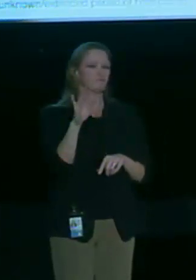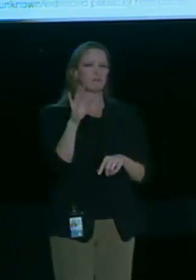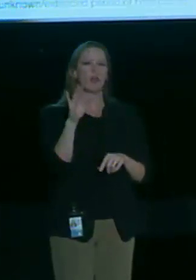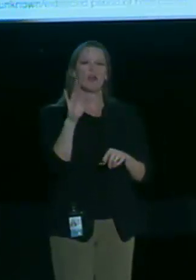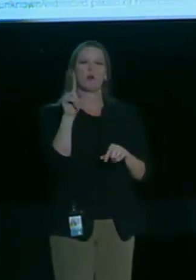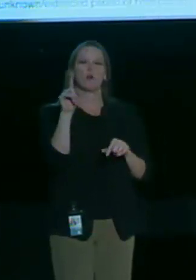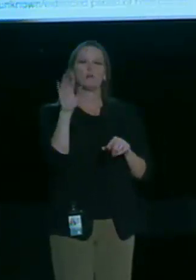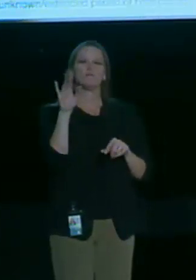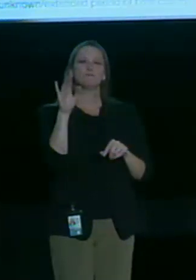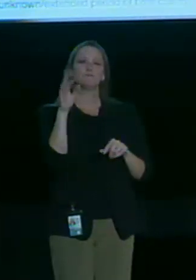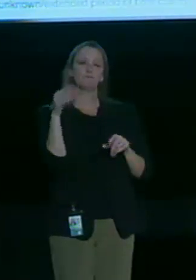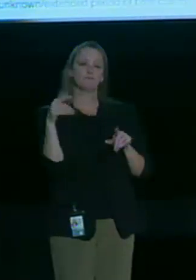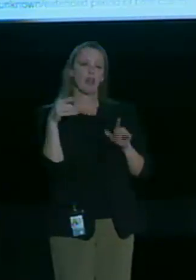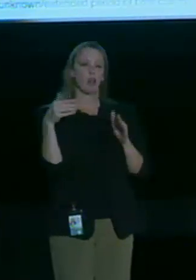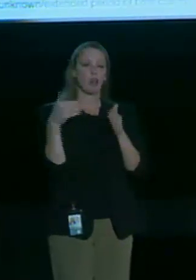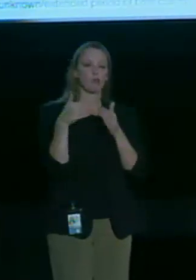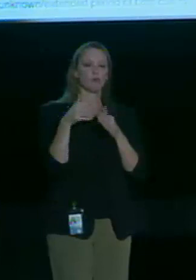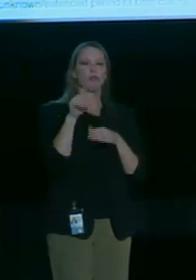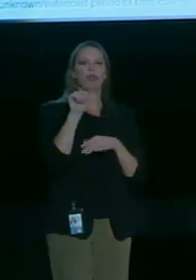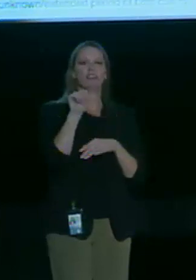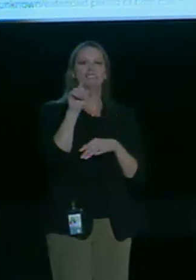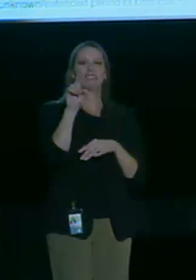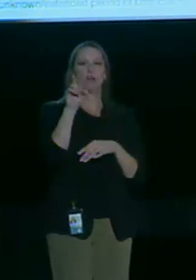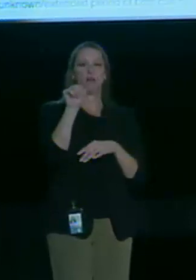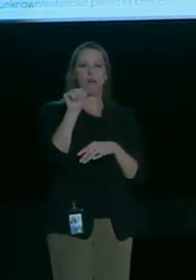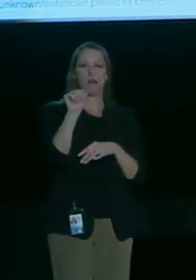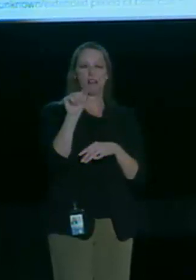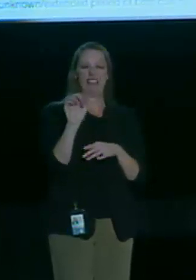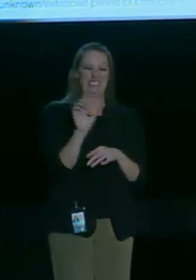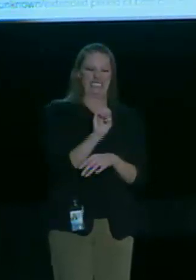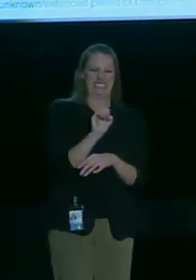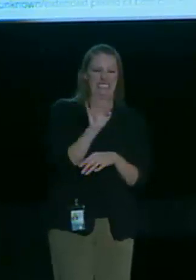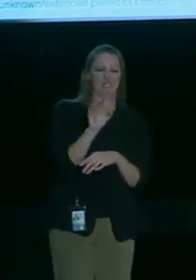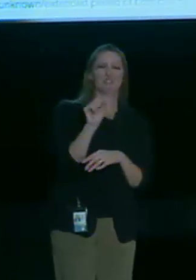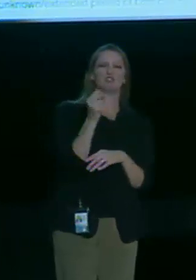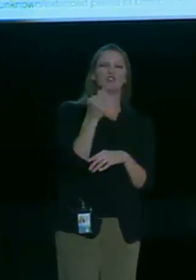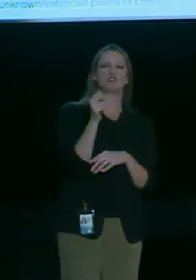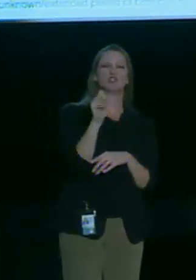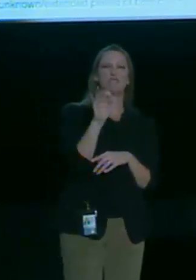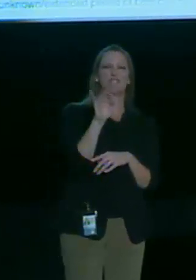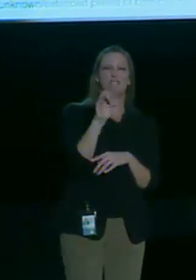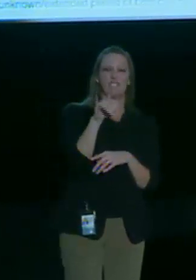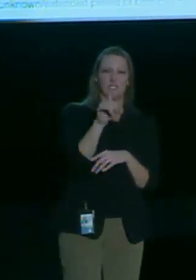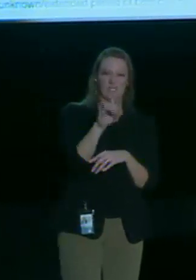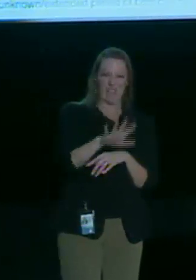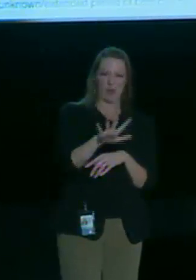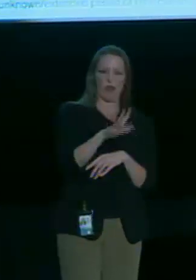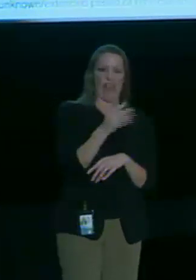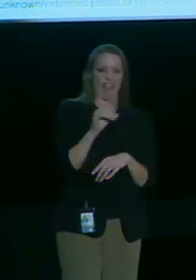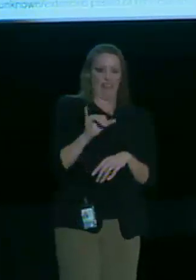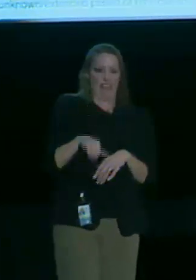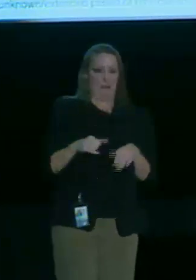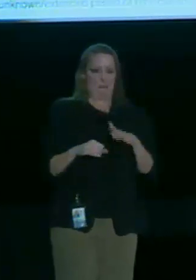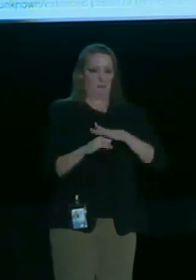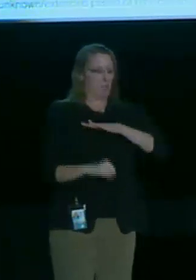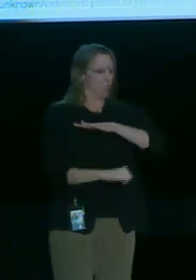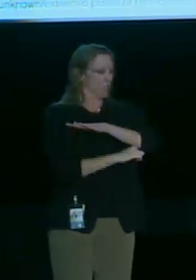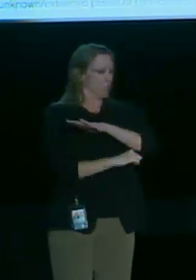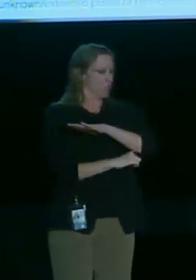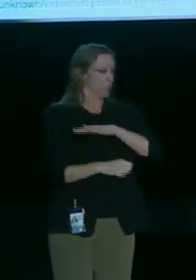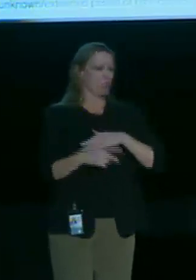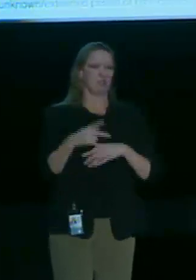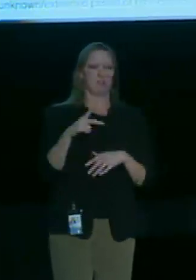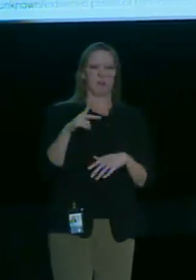that goes in towards Ladera, that's east of the Sheffield area, and this bridge here, the Para